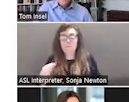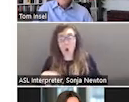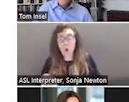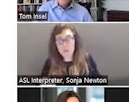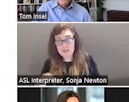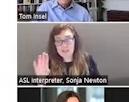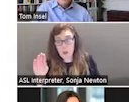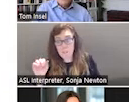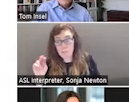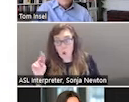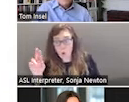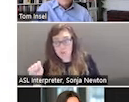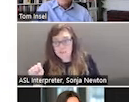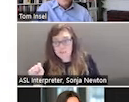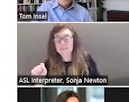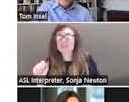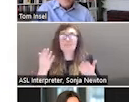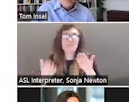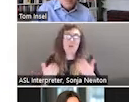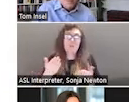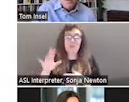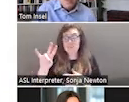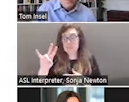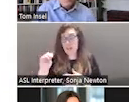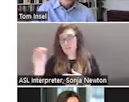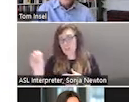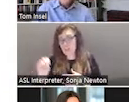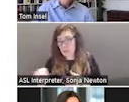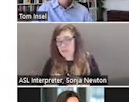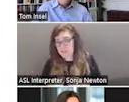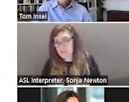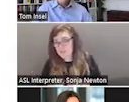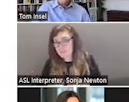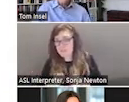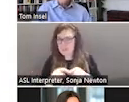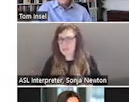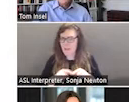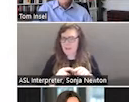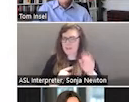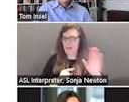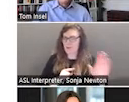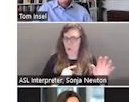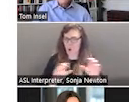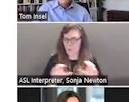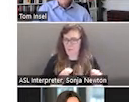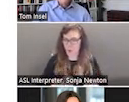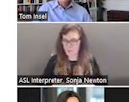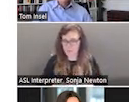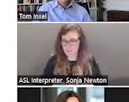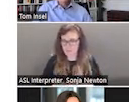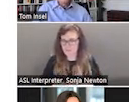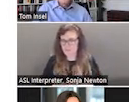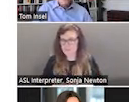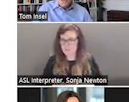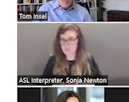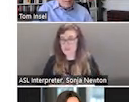be 70% of your compensation, and your bonus totally depends on how you perform. What outcomes do you get? Are you meeting your milestones?